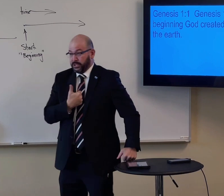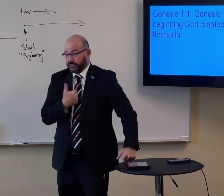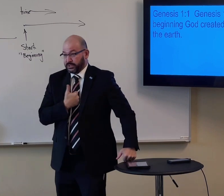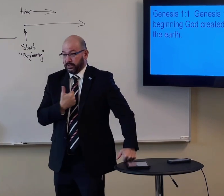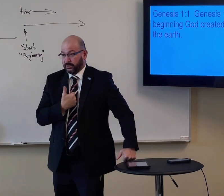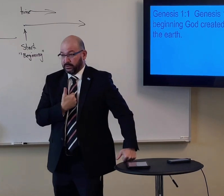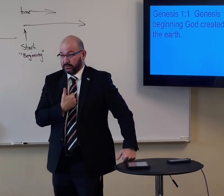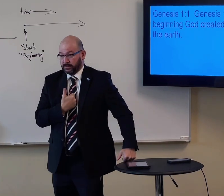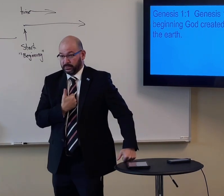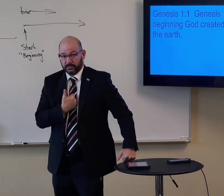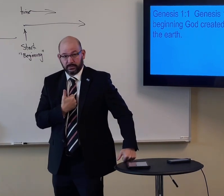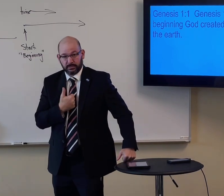interesting? I'm sorry.